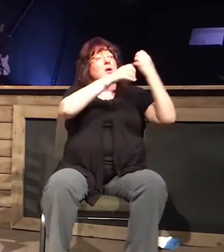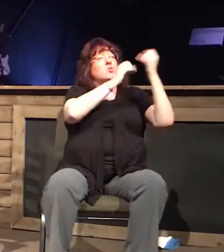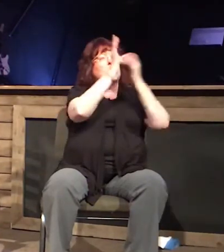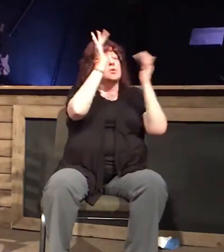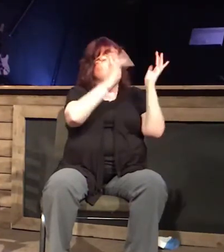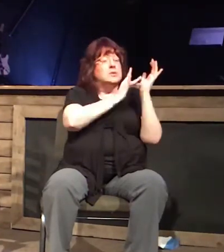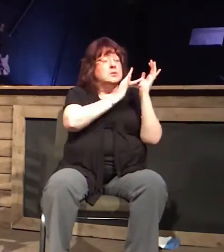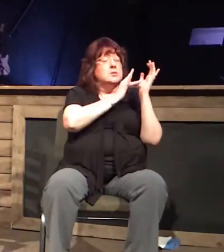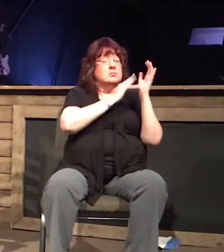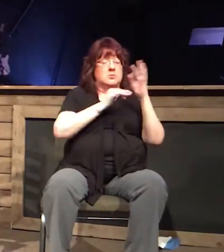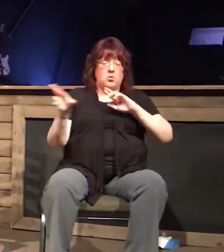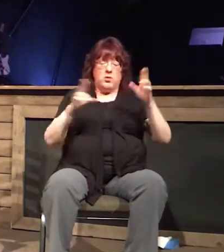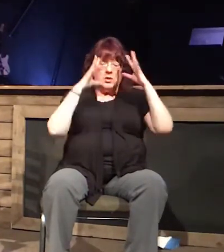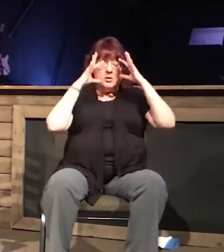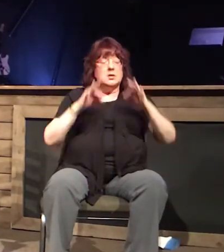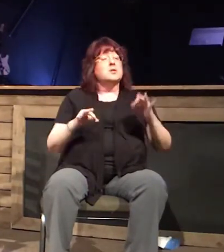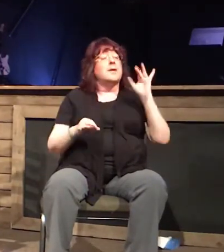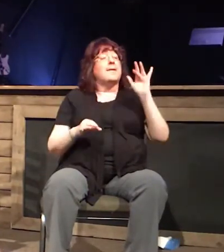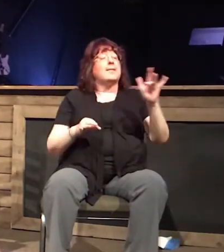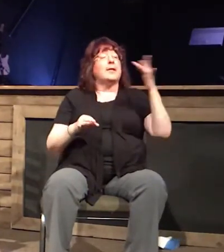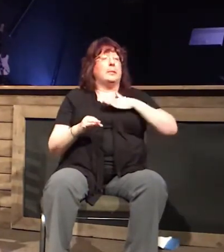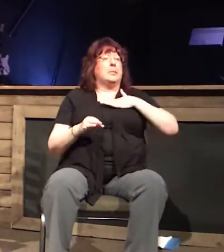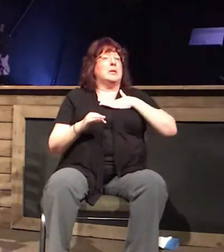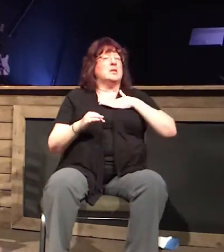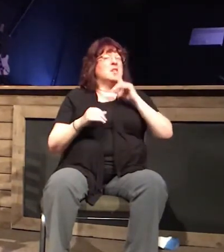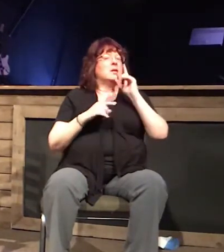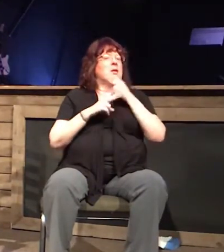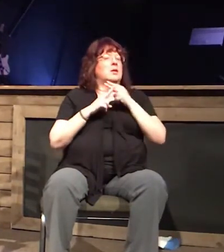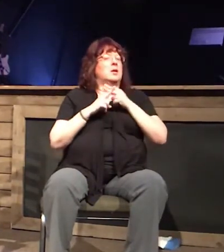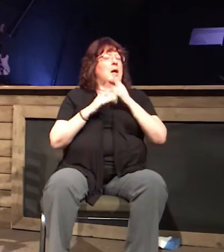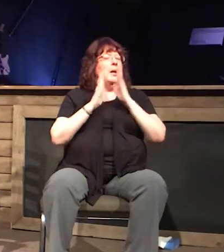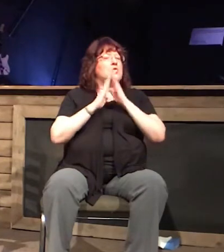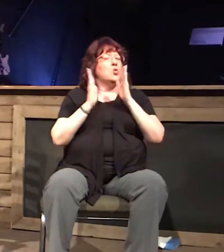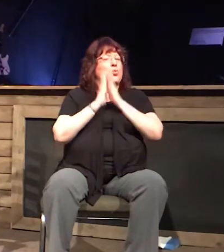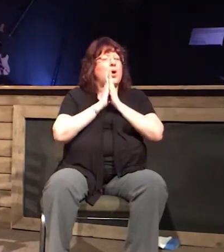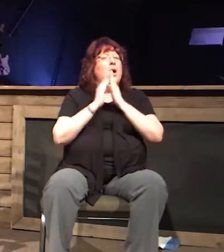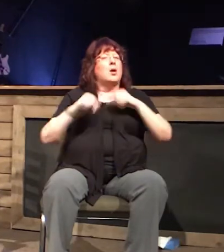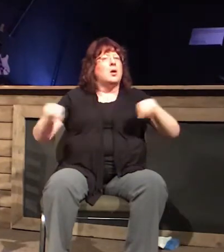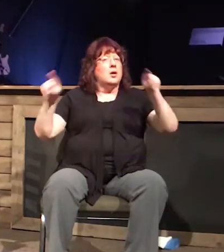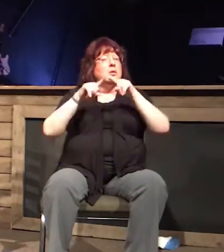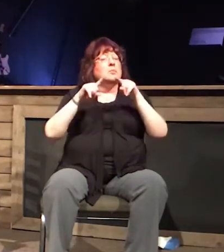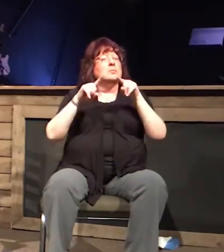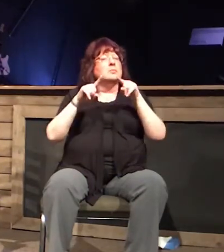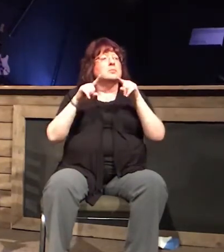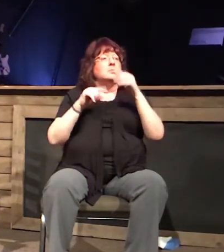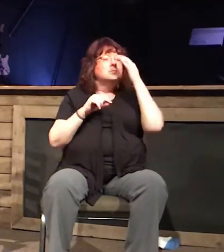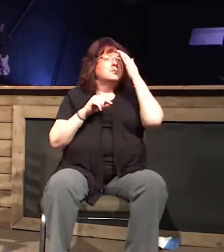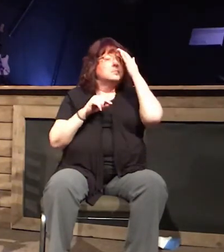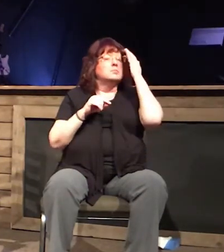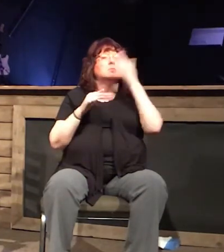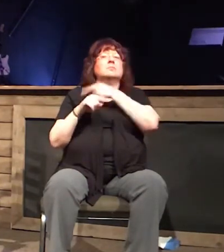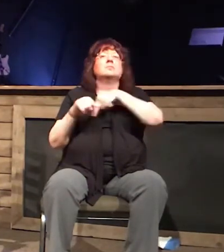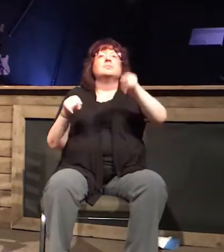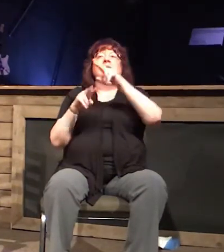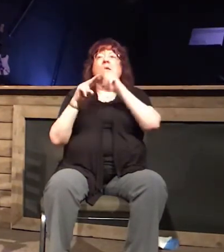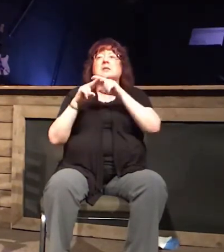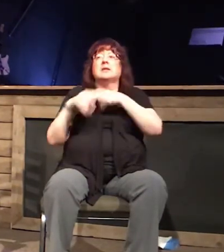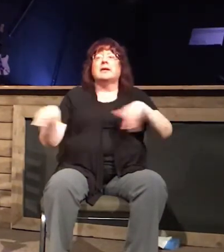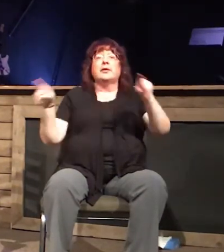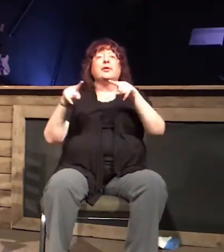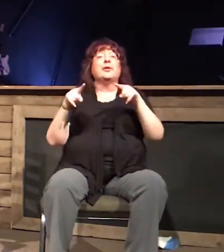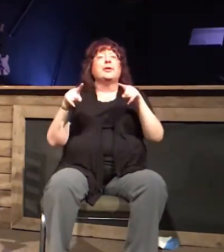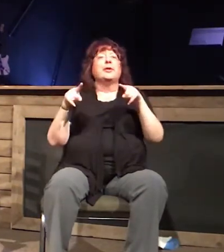Jesus. If you're ready to make that decision, please click that button. In just a moment, I'm going to ask you to pray with the rest of us here in the auditorium. For the rest of us sitting here